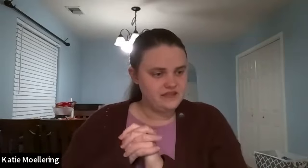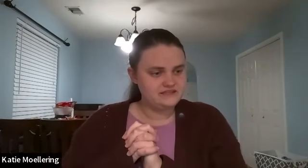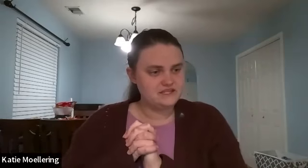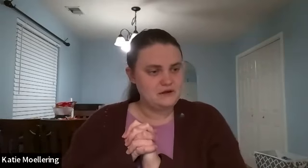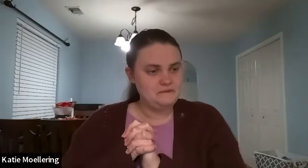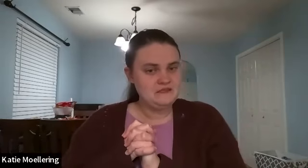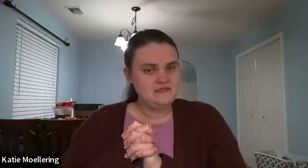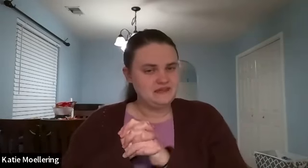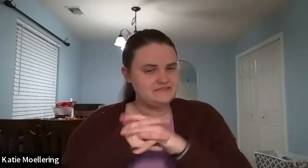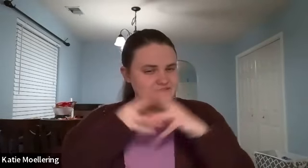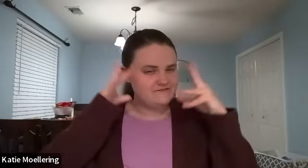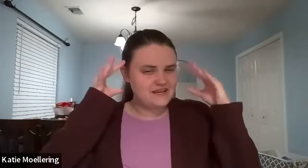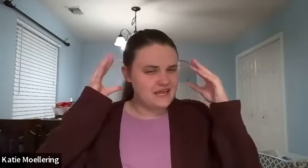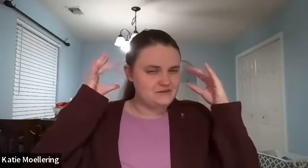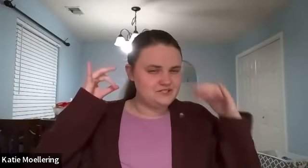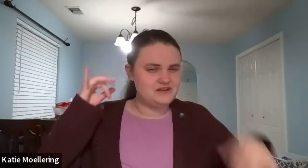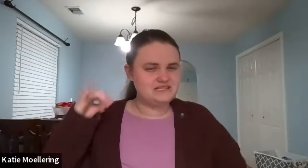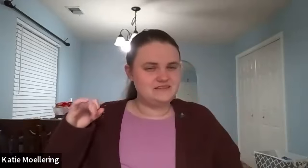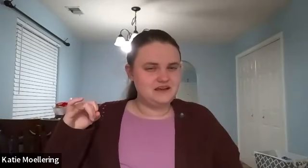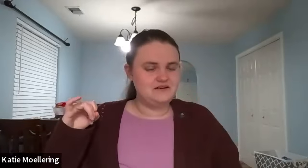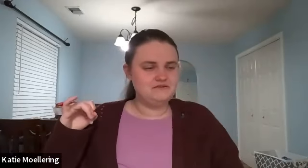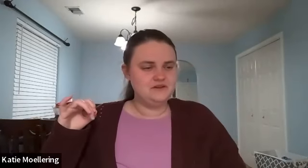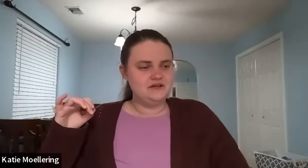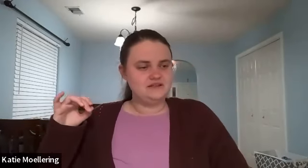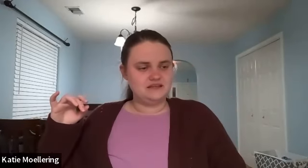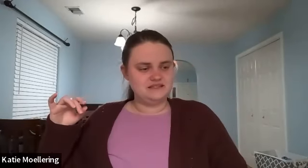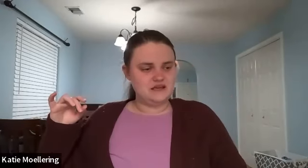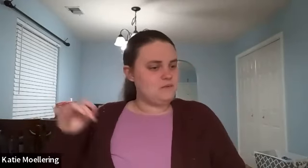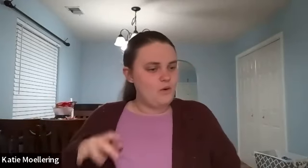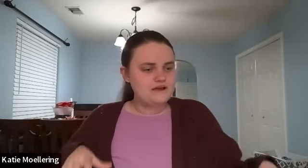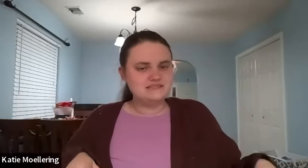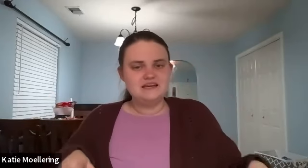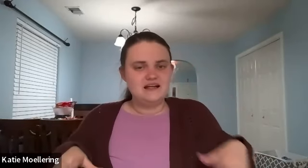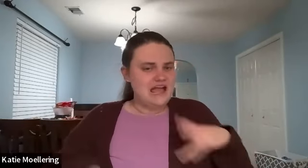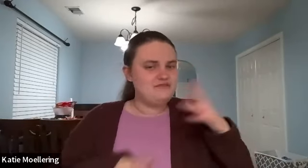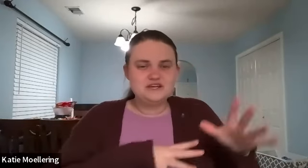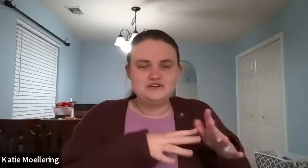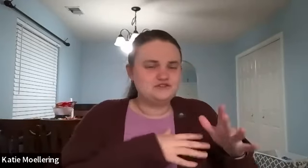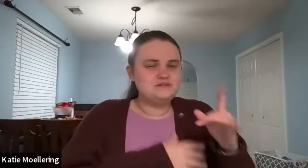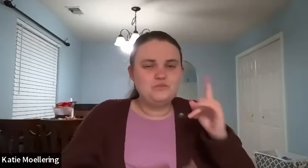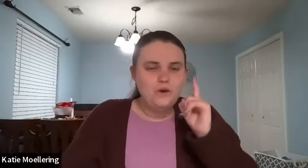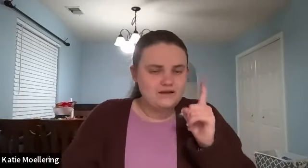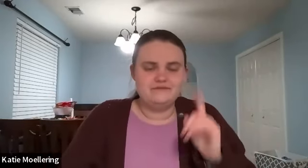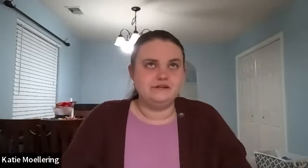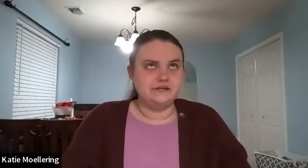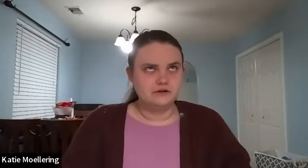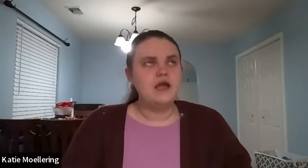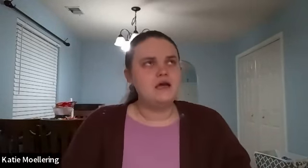And so think of some fun animals you guys can think of, because every year, there's always one,